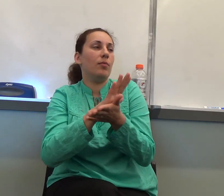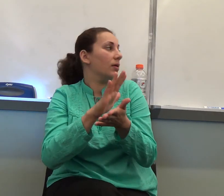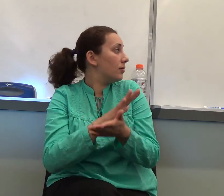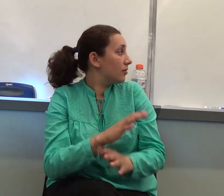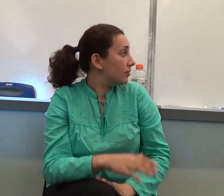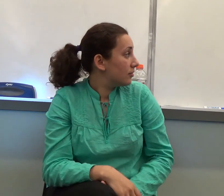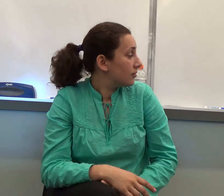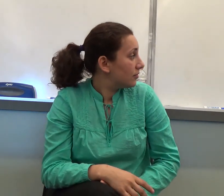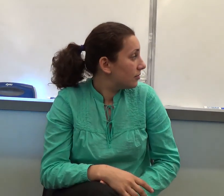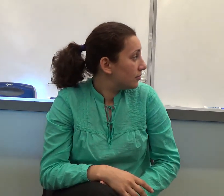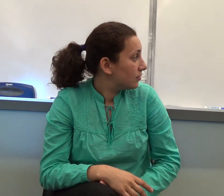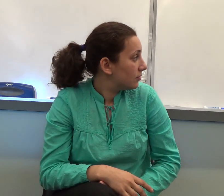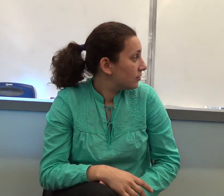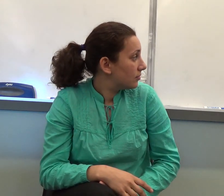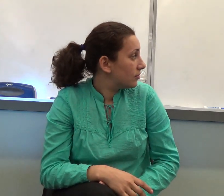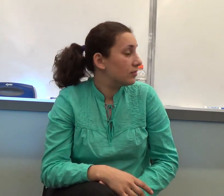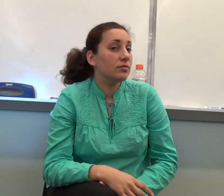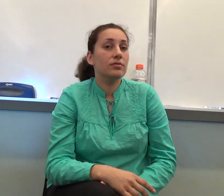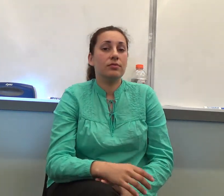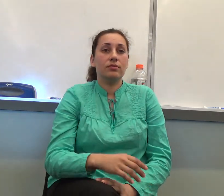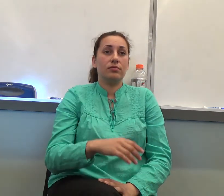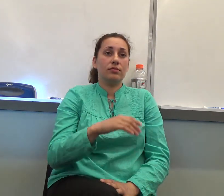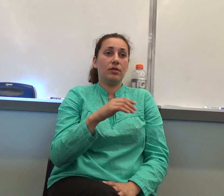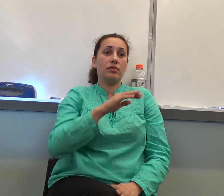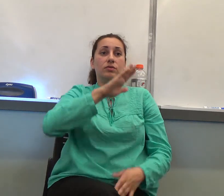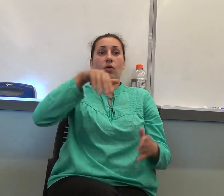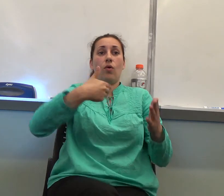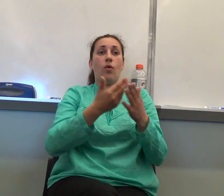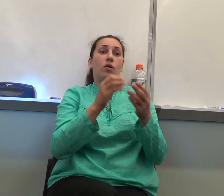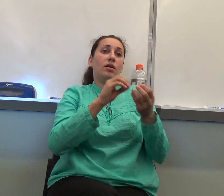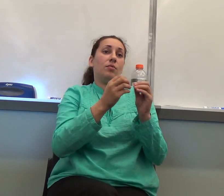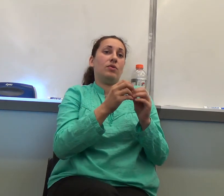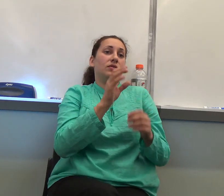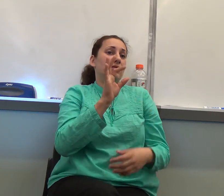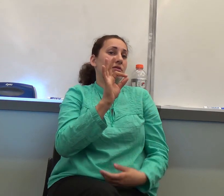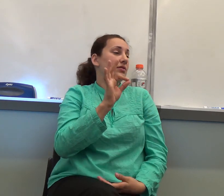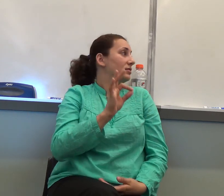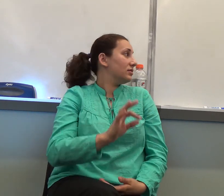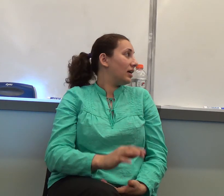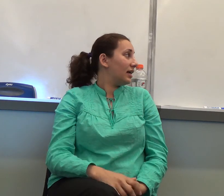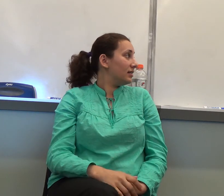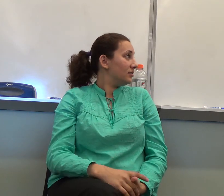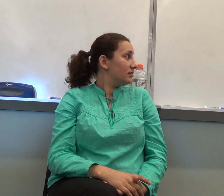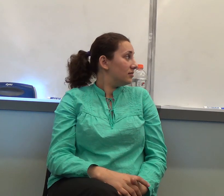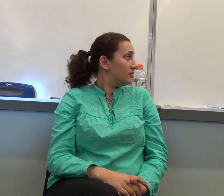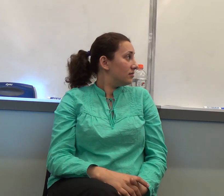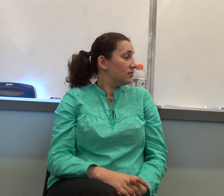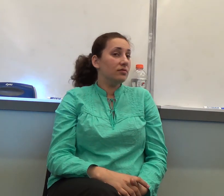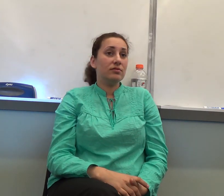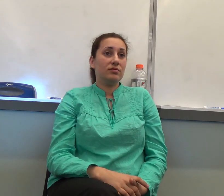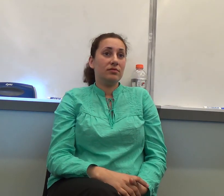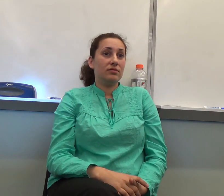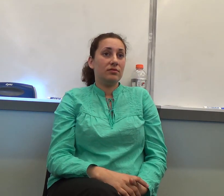45.80. All right, that's a whole number. Just bring the decimal point straight up. We're ready to go. 9. 5 into 45,